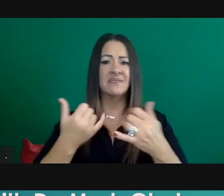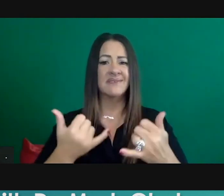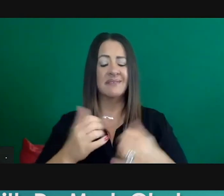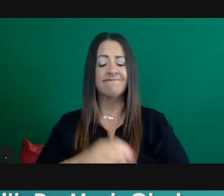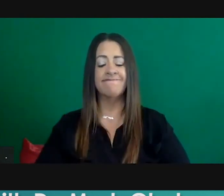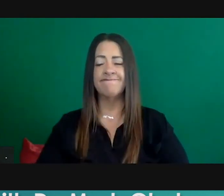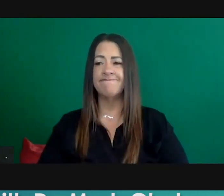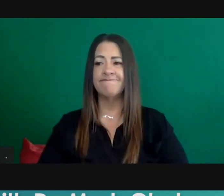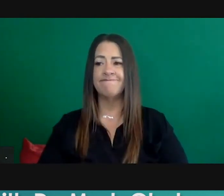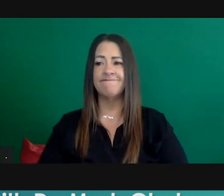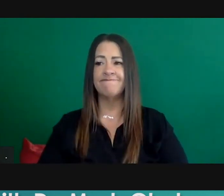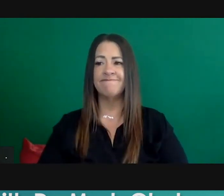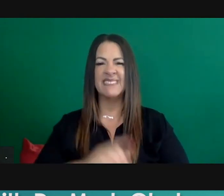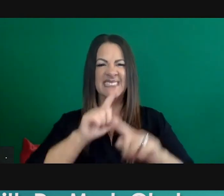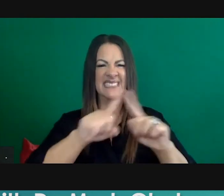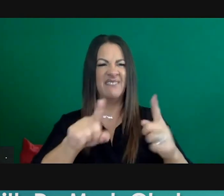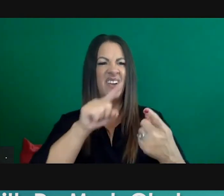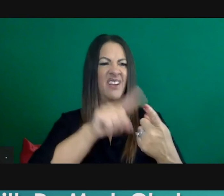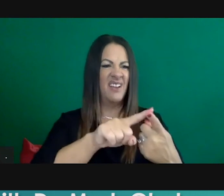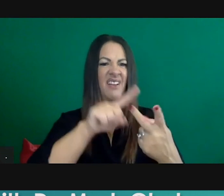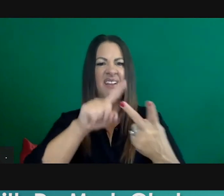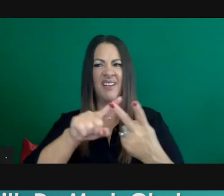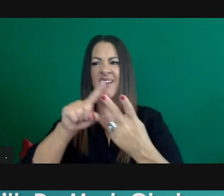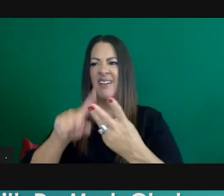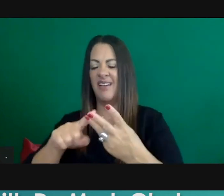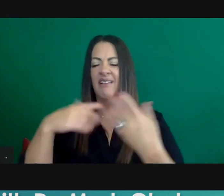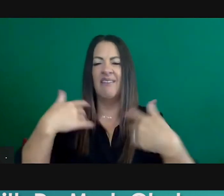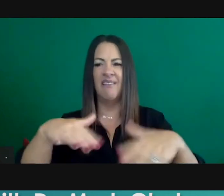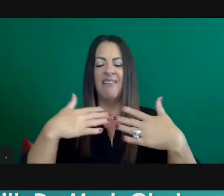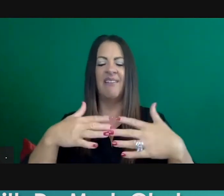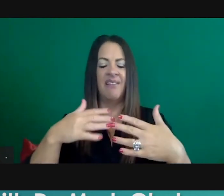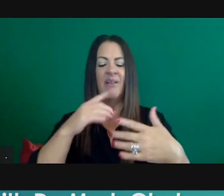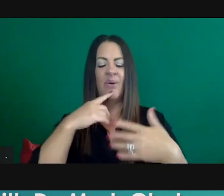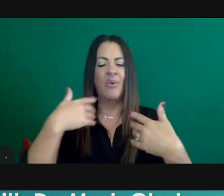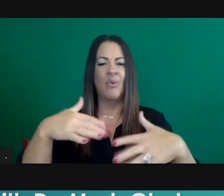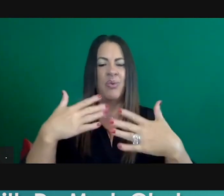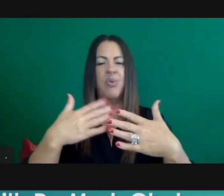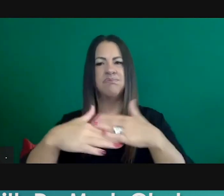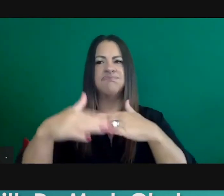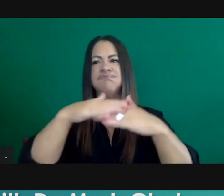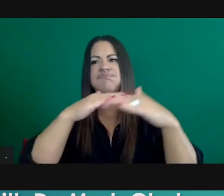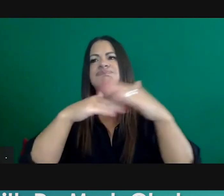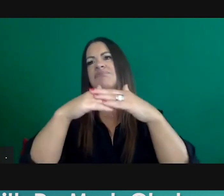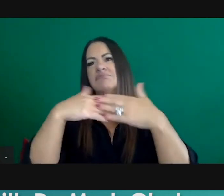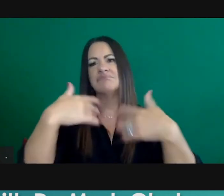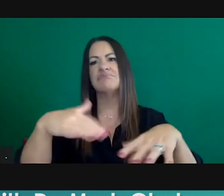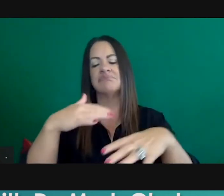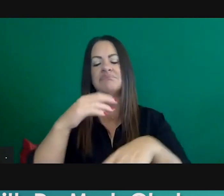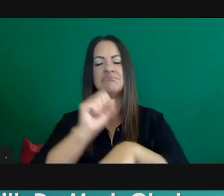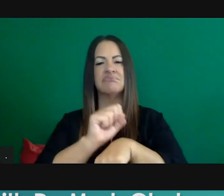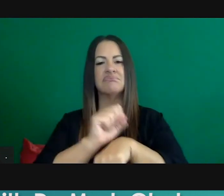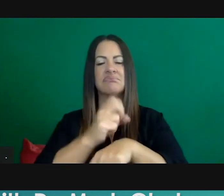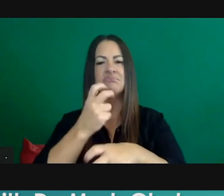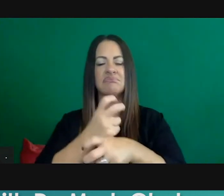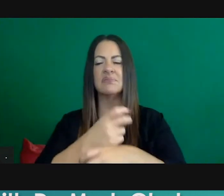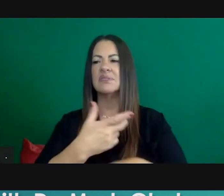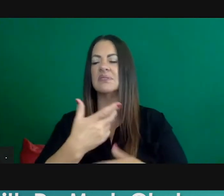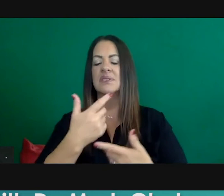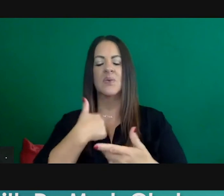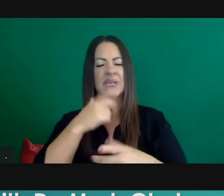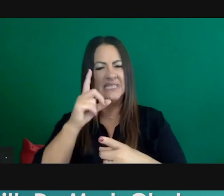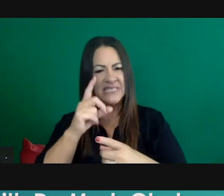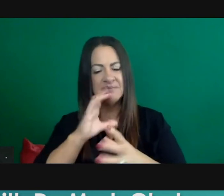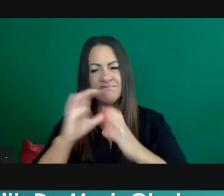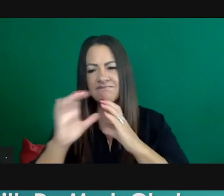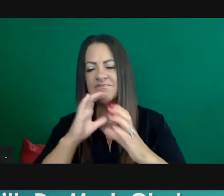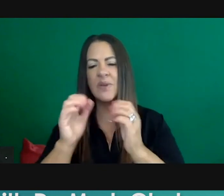things together requires a focused response. We've been in close contact with county health officials and others who